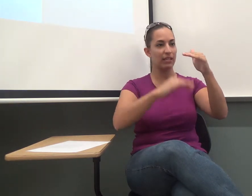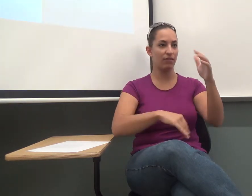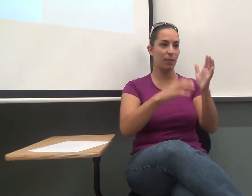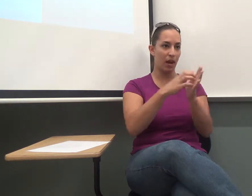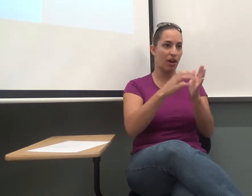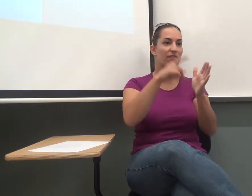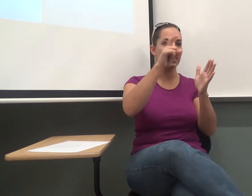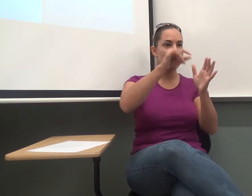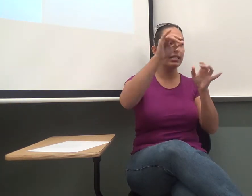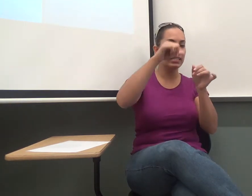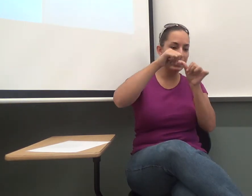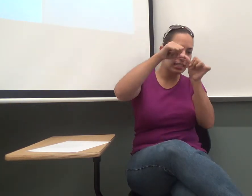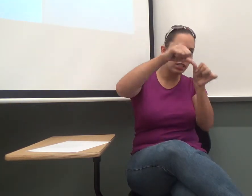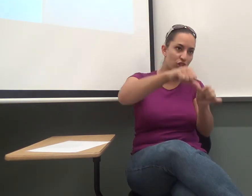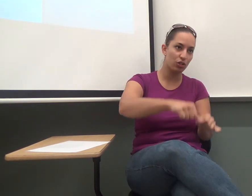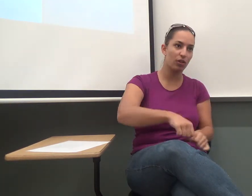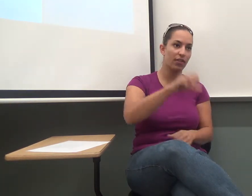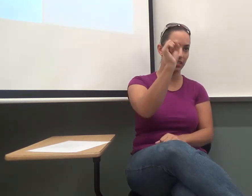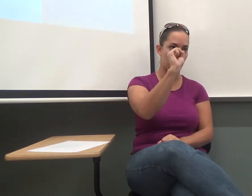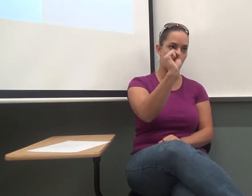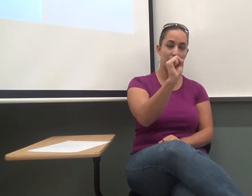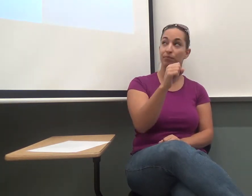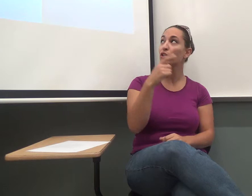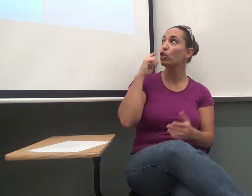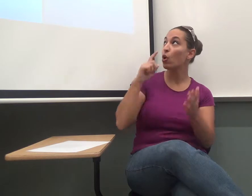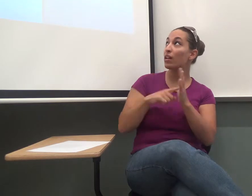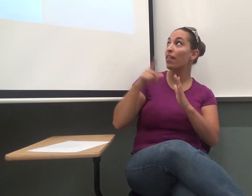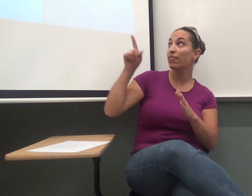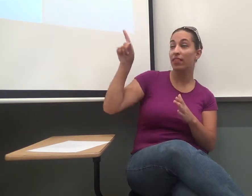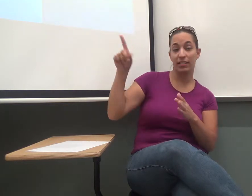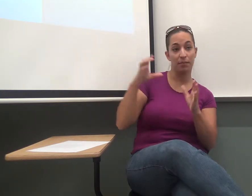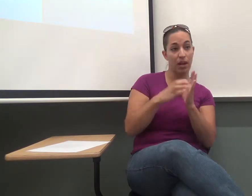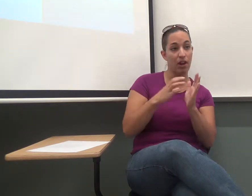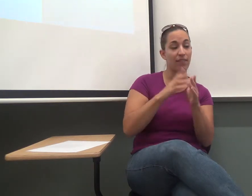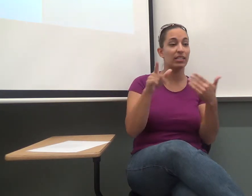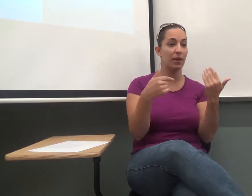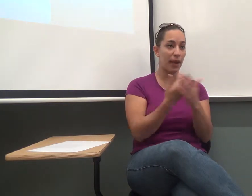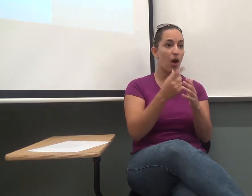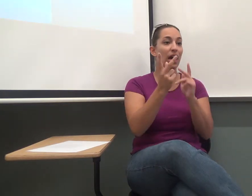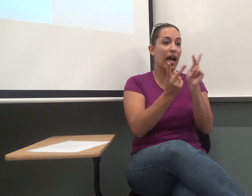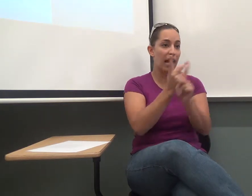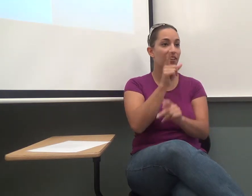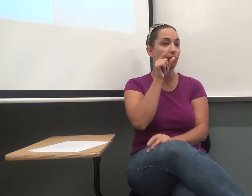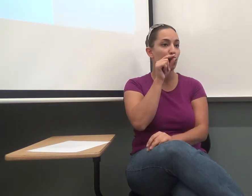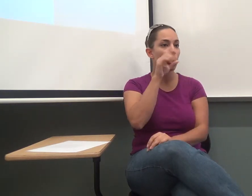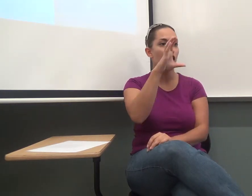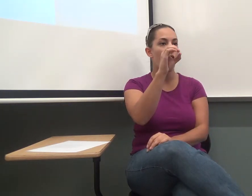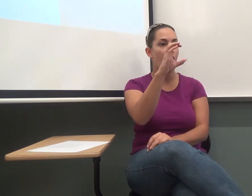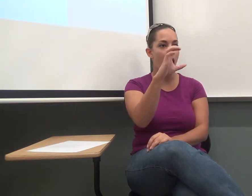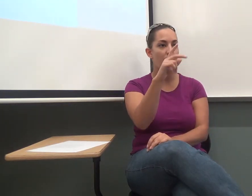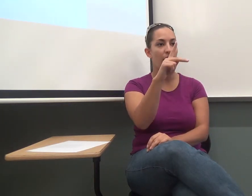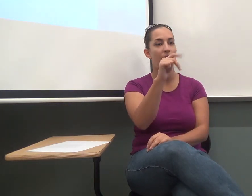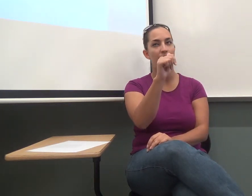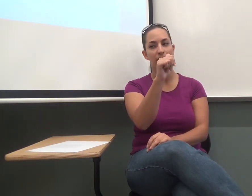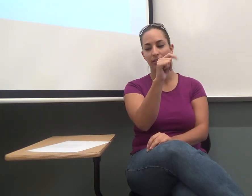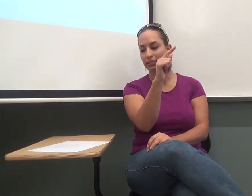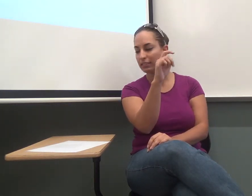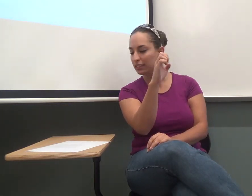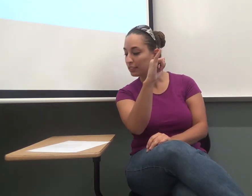particular paragraph is that it's about what? Cockatiel. Exactly, it's about a type of bird, isn't it? And if you read through the paragraph, let's